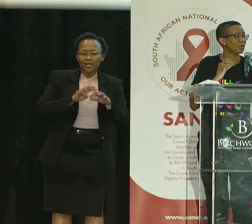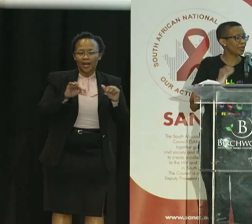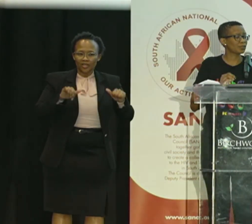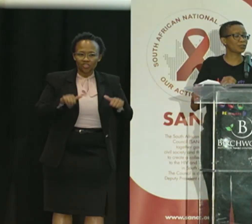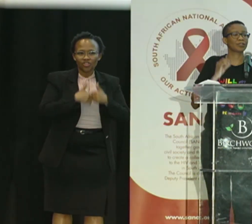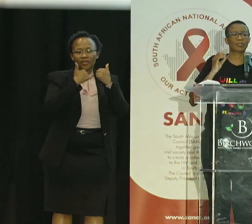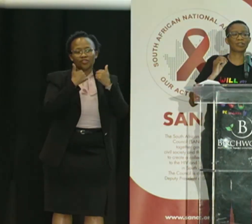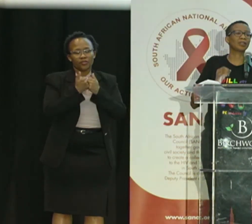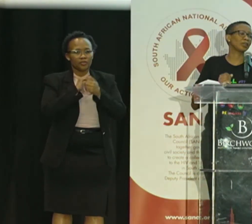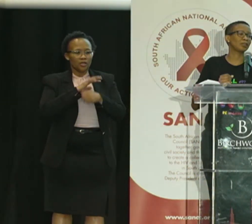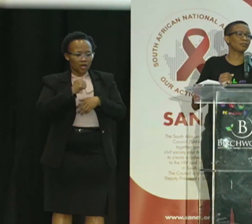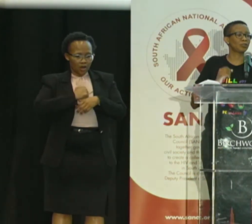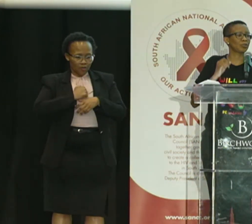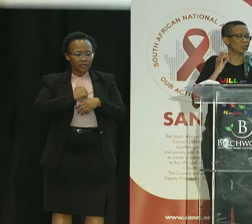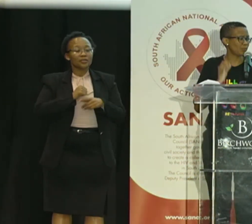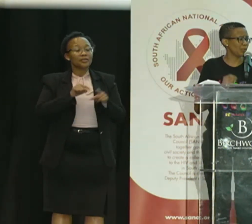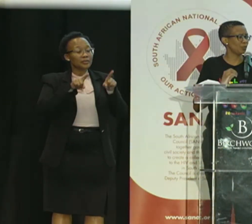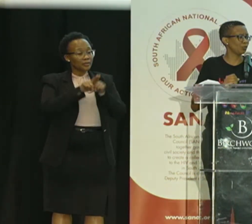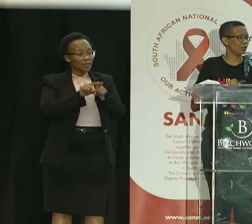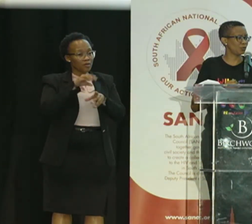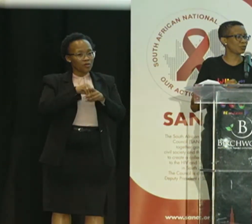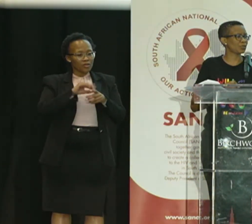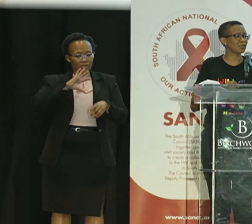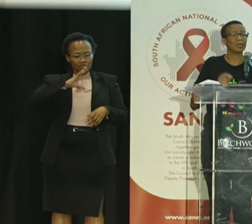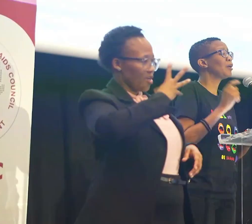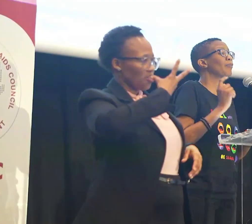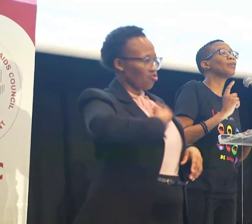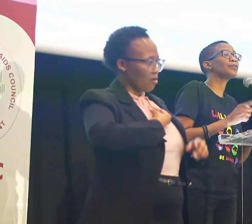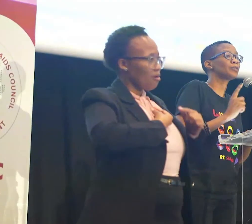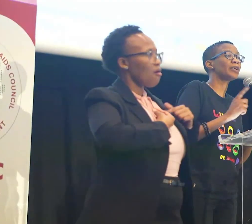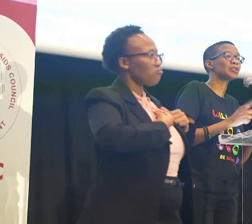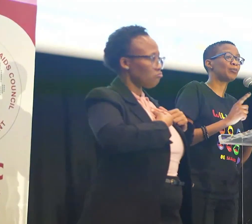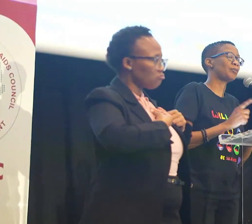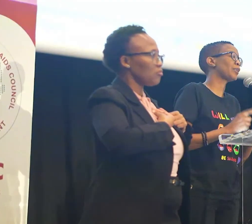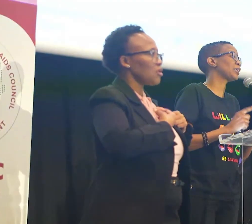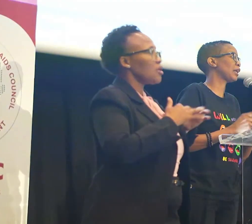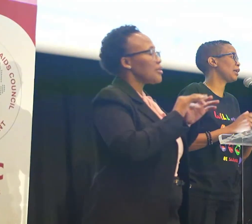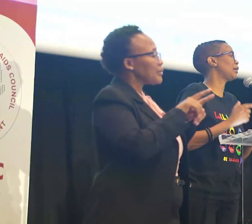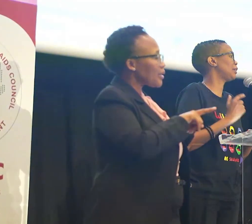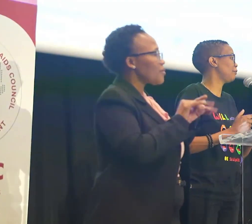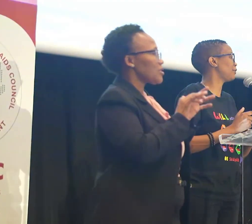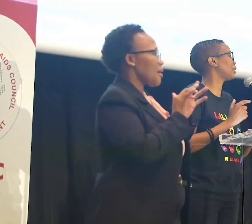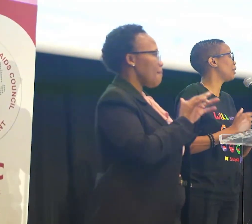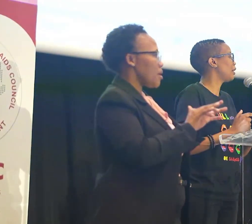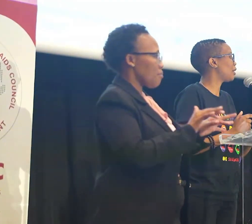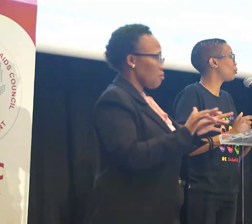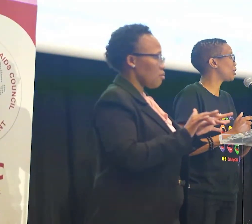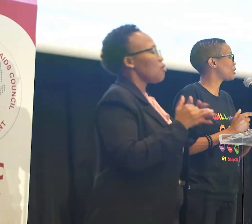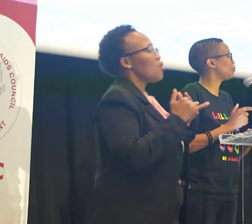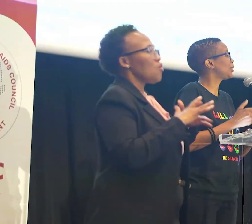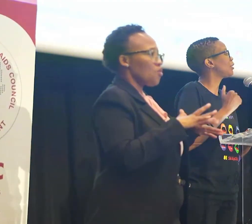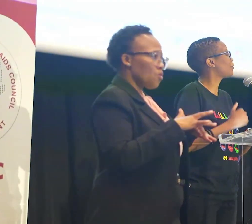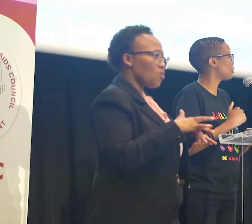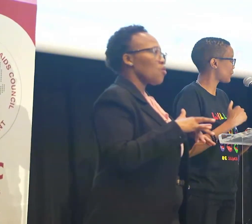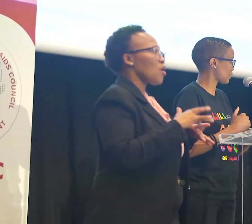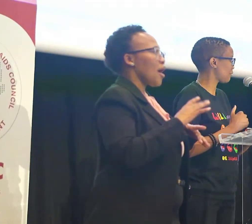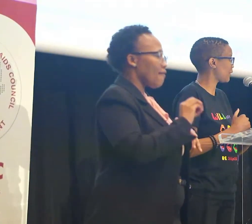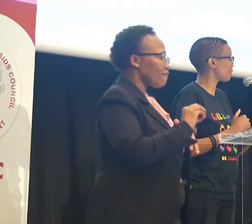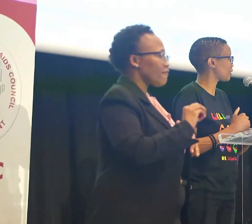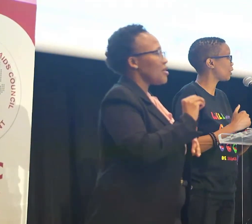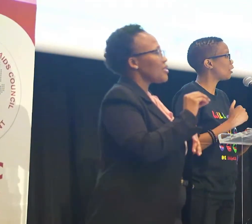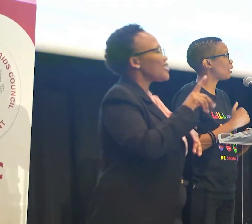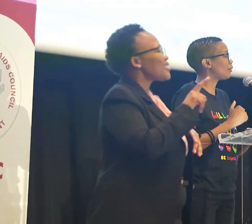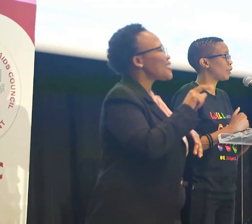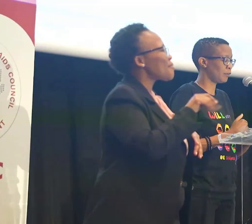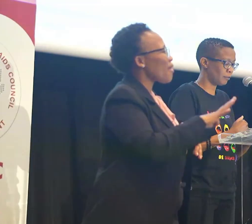also as transgender individuals, as people who use drugs, but also as people that are living with TB, if not